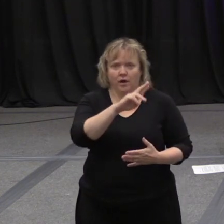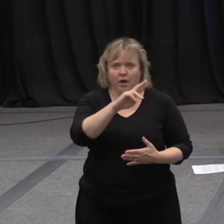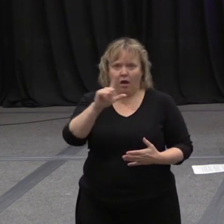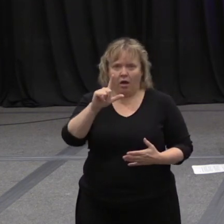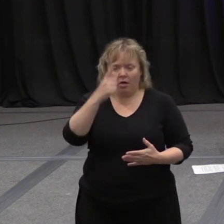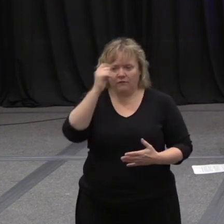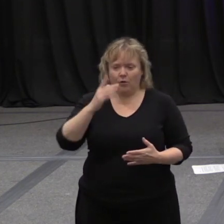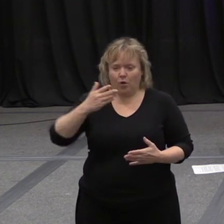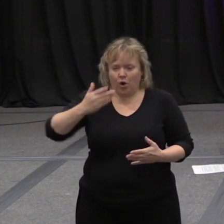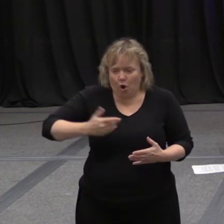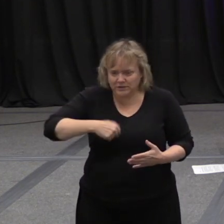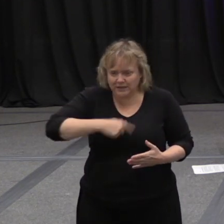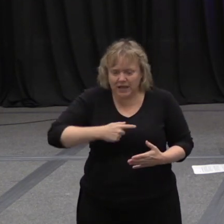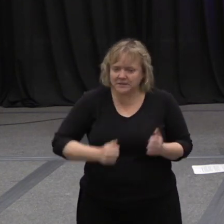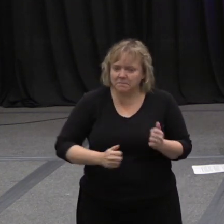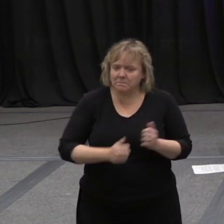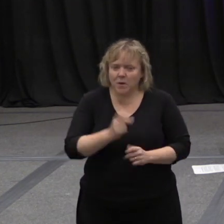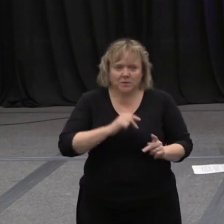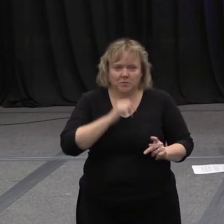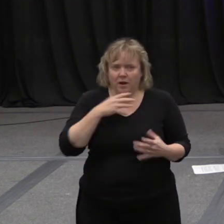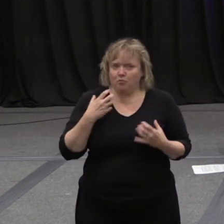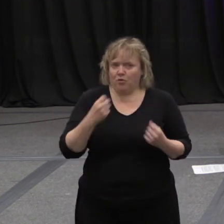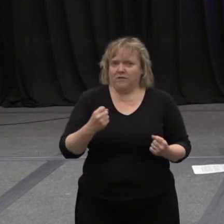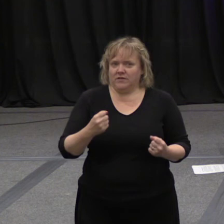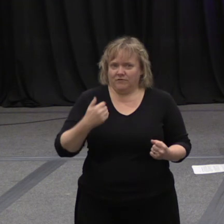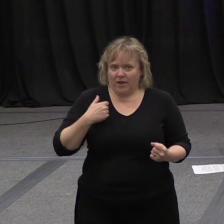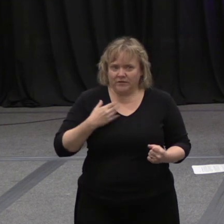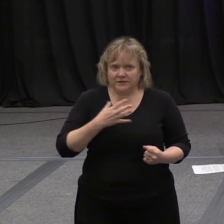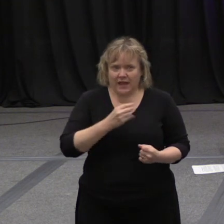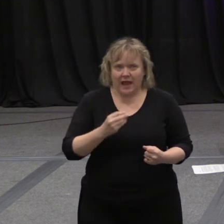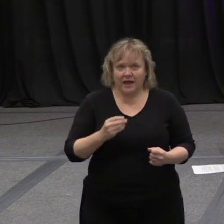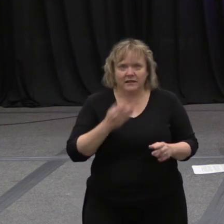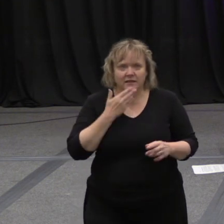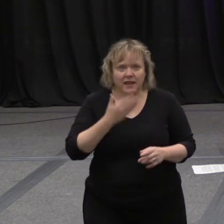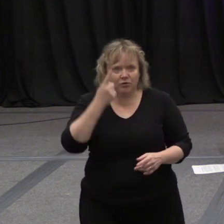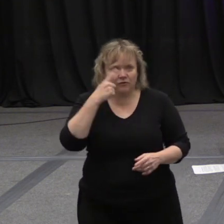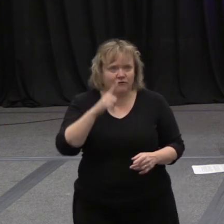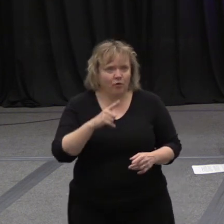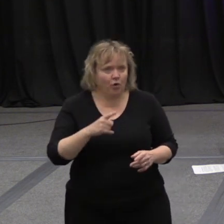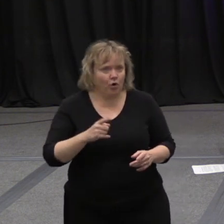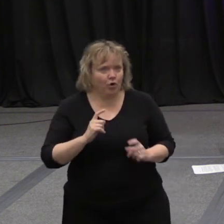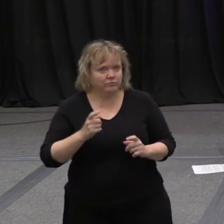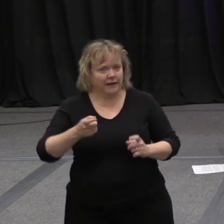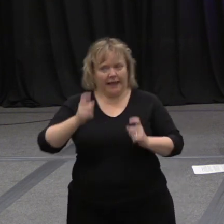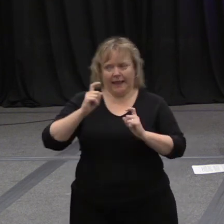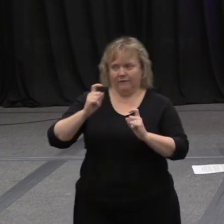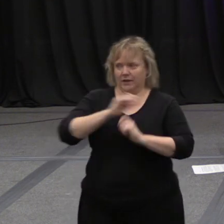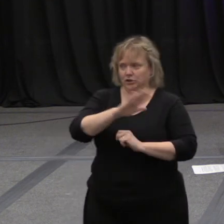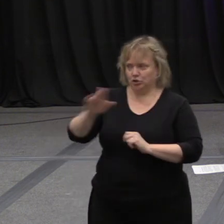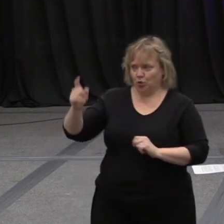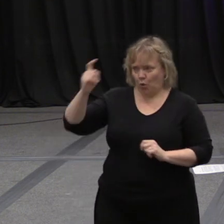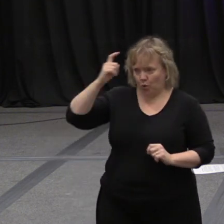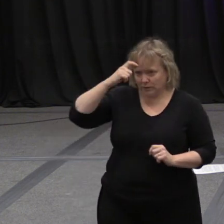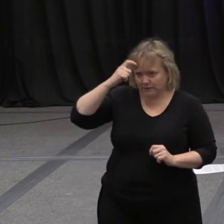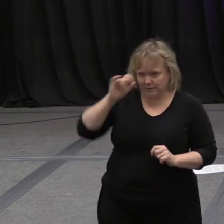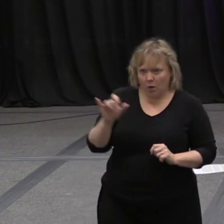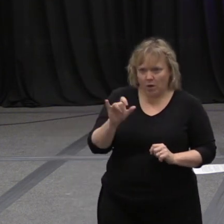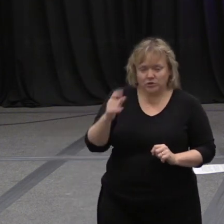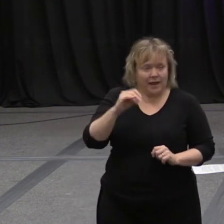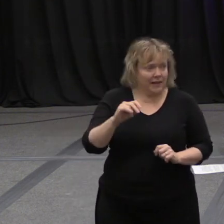not many places would be brave enough to do that. Thank you all for being here and contributing your wisdom to us. And thank you, Nina, for